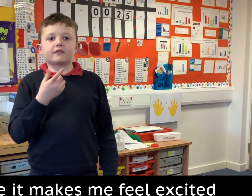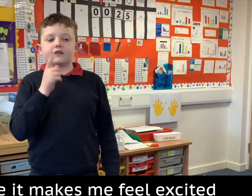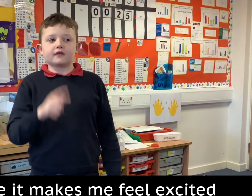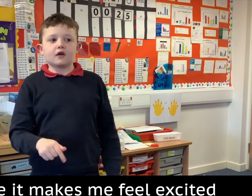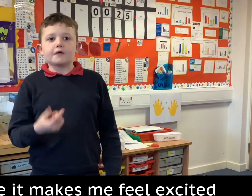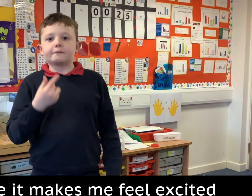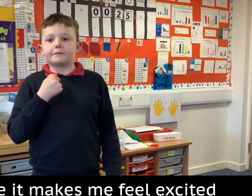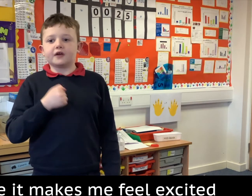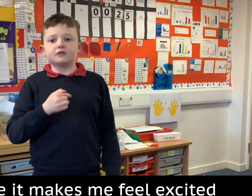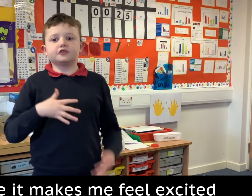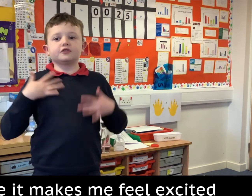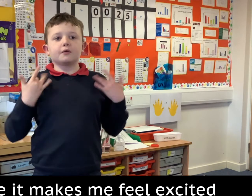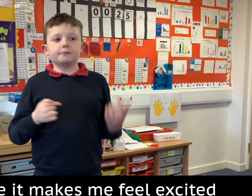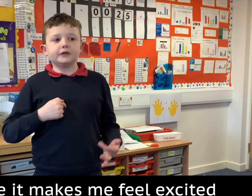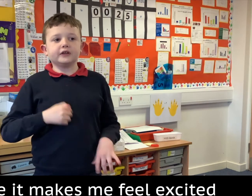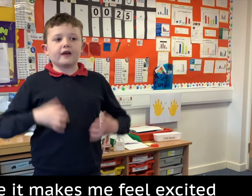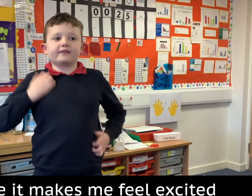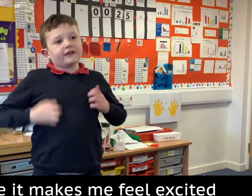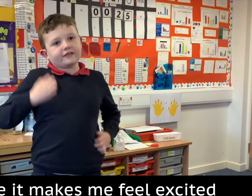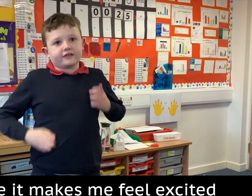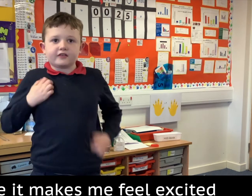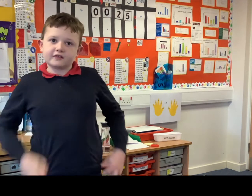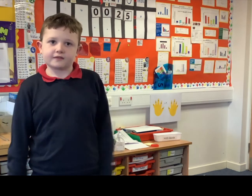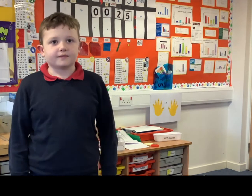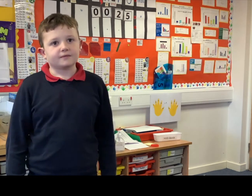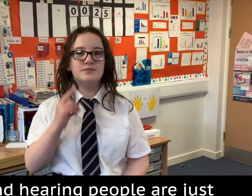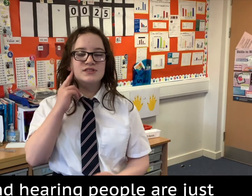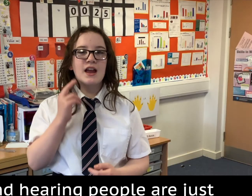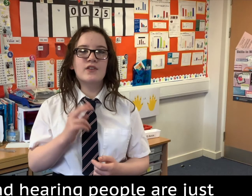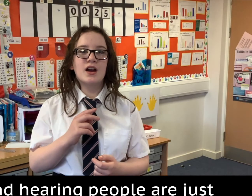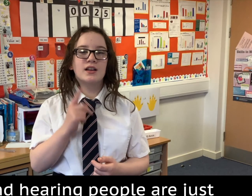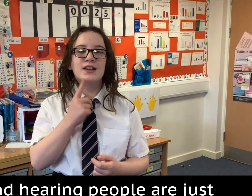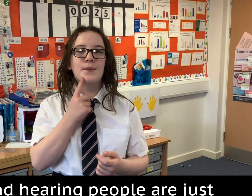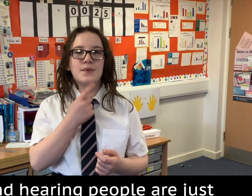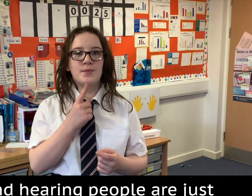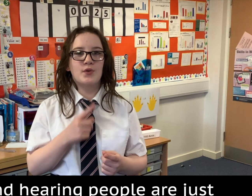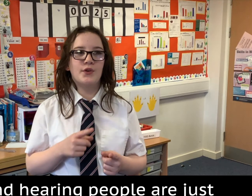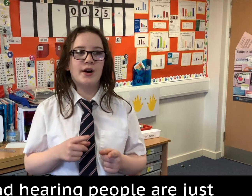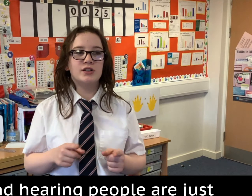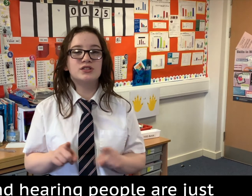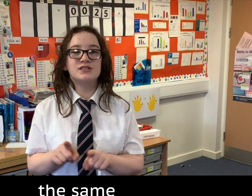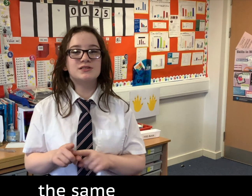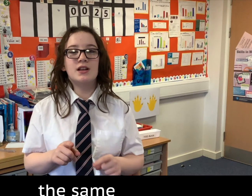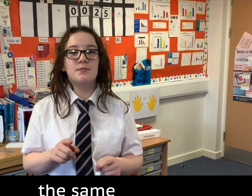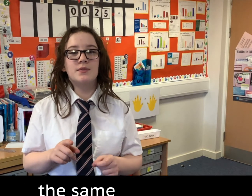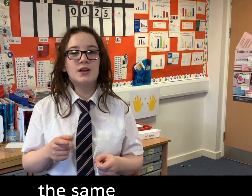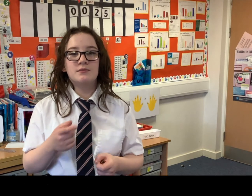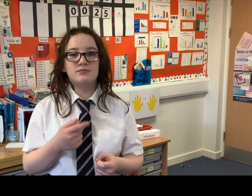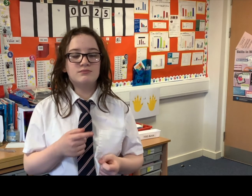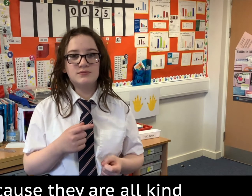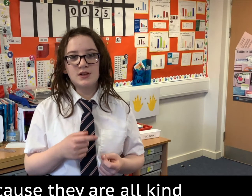it builds me excited. Deaf and hearing people are just the